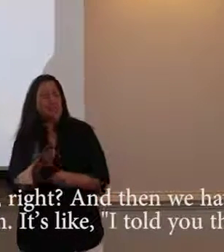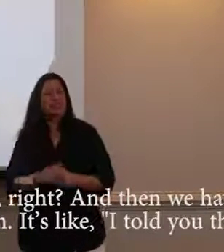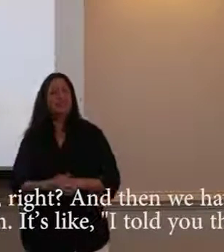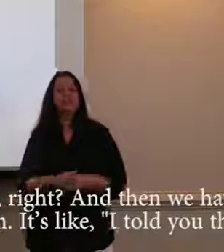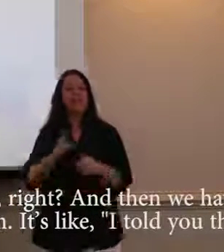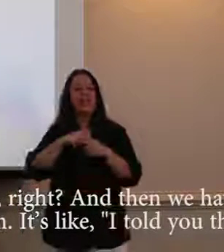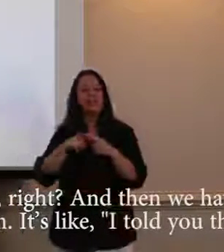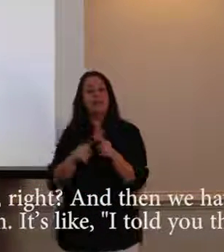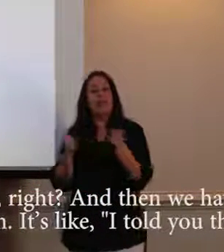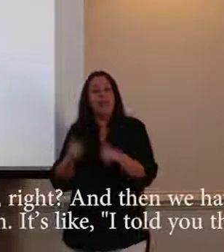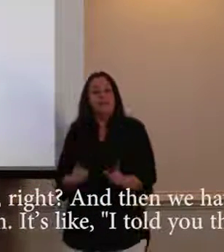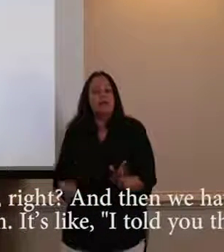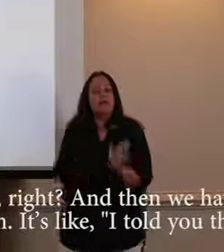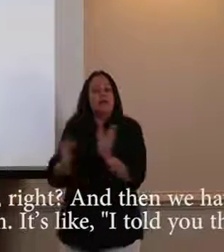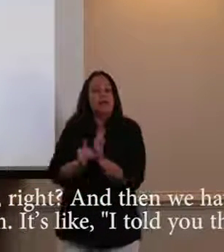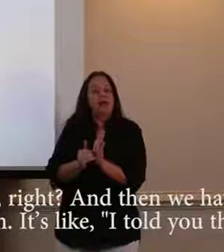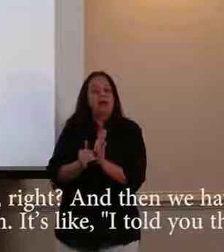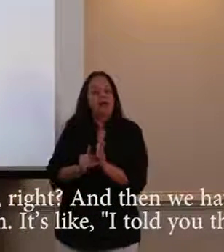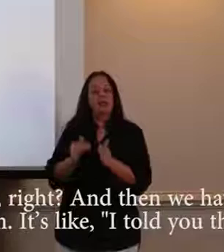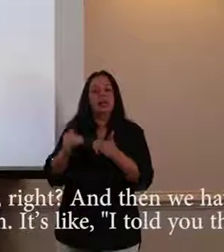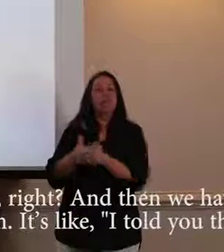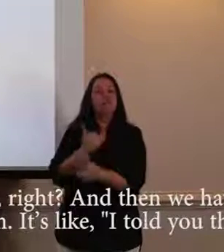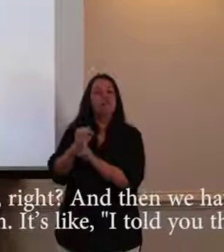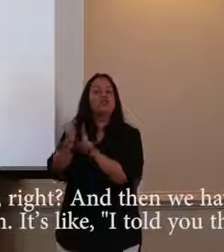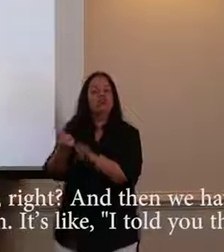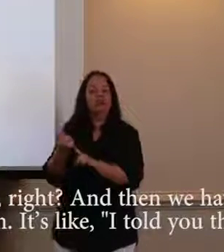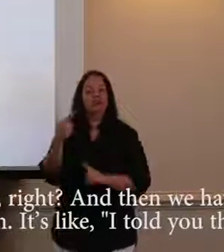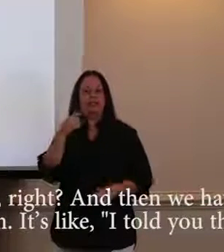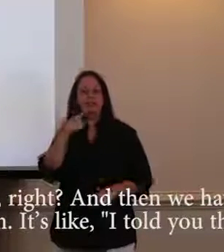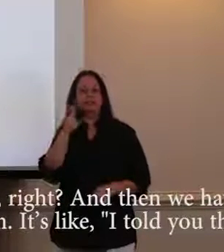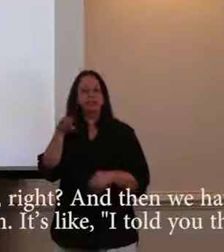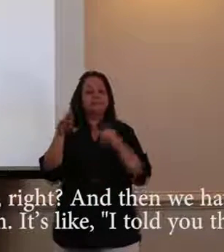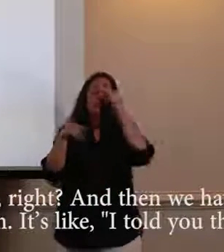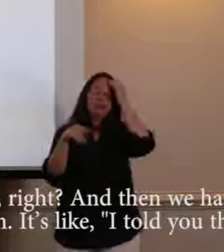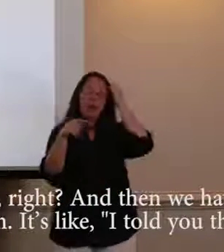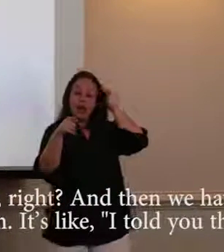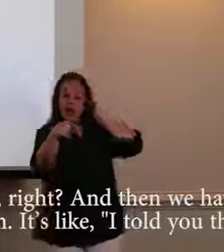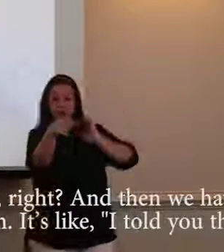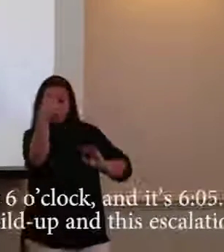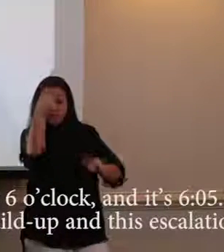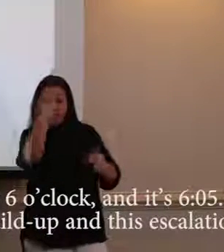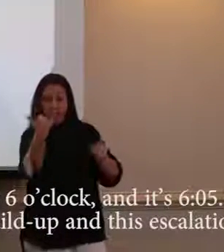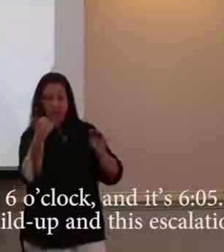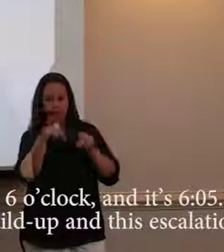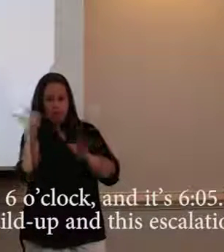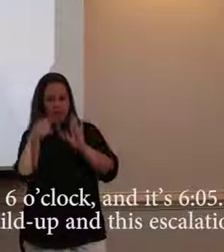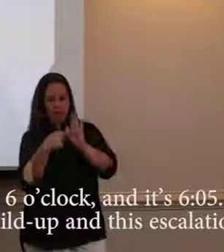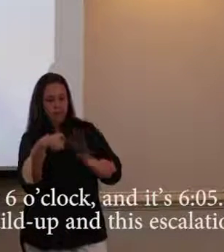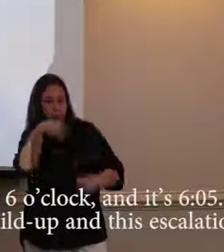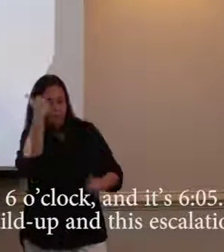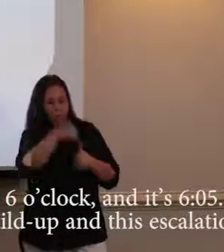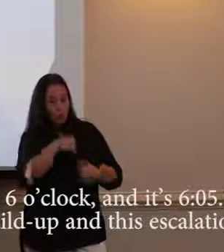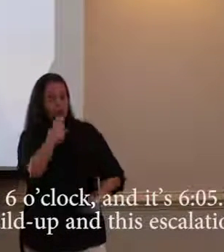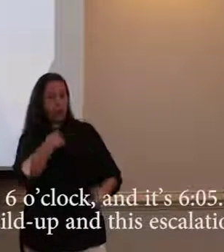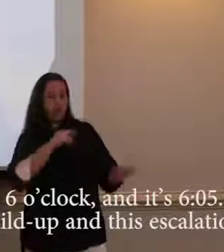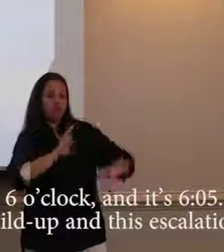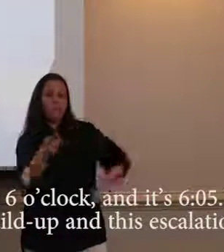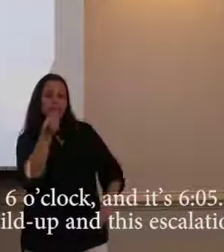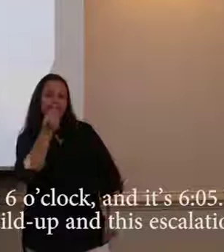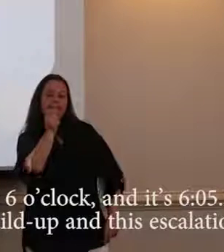it again. And it's a new situation. It's like, well, I told you that I wanted dinner on the table at 6 o'clock. And it's 6:05. And then again,